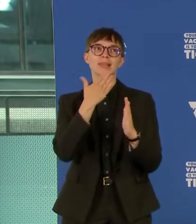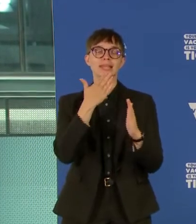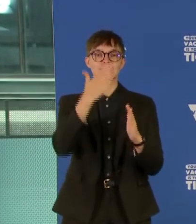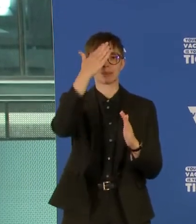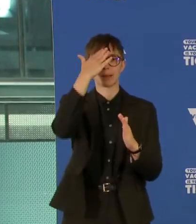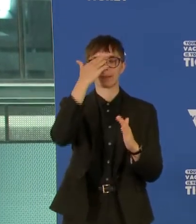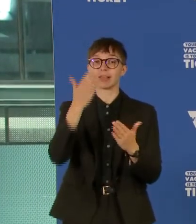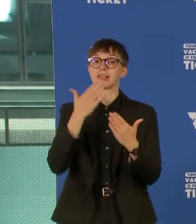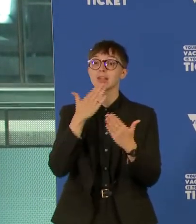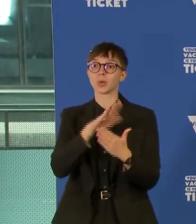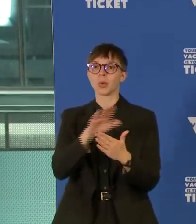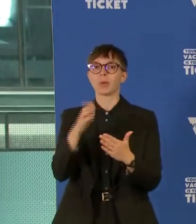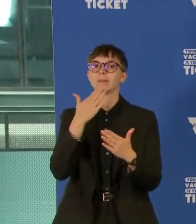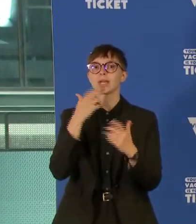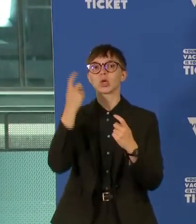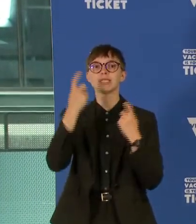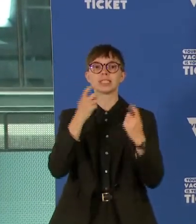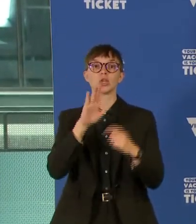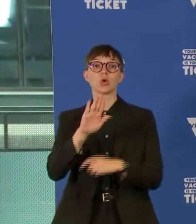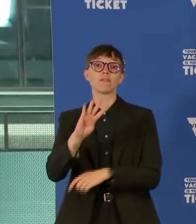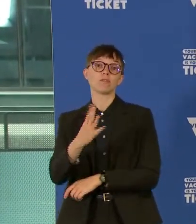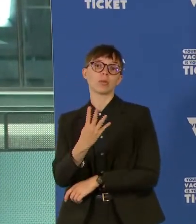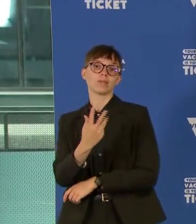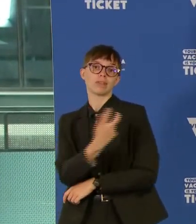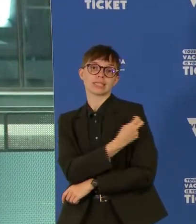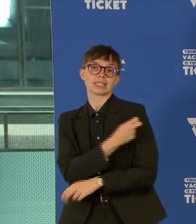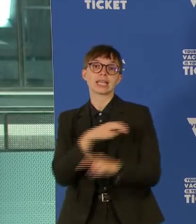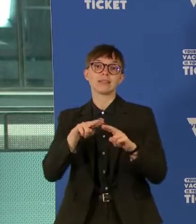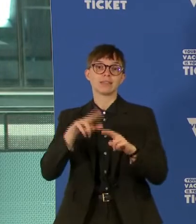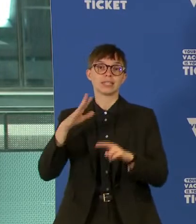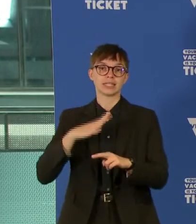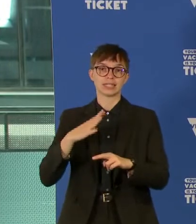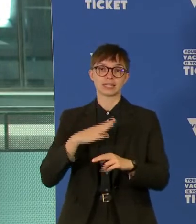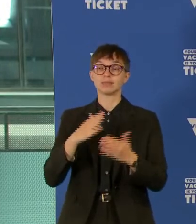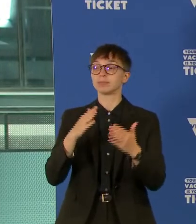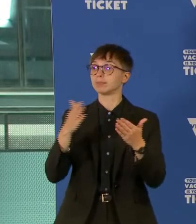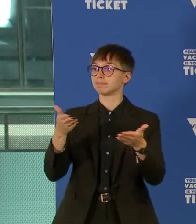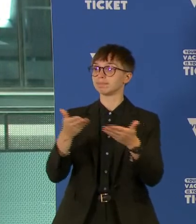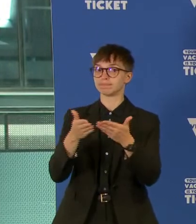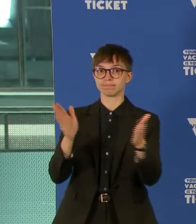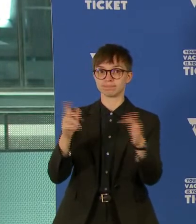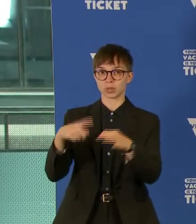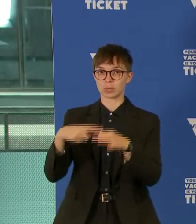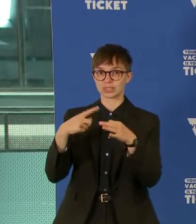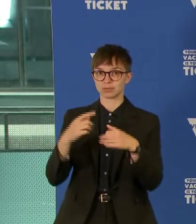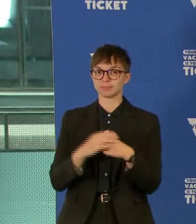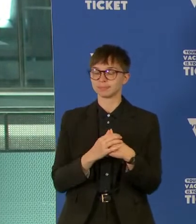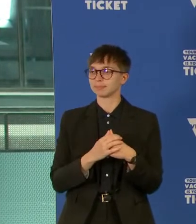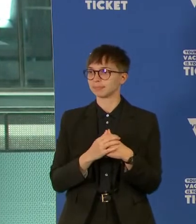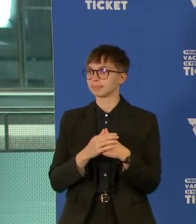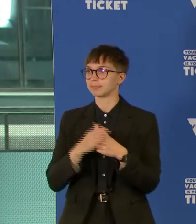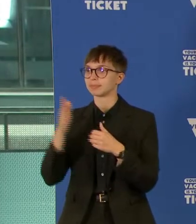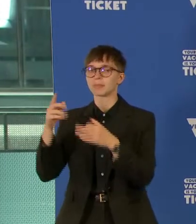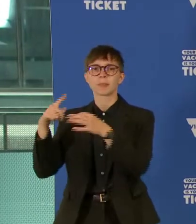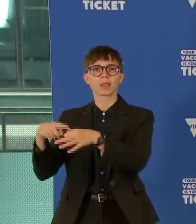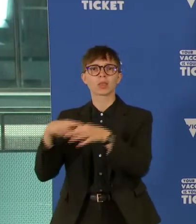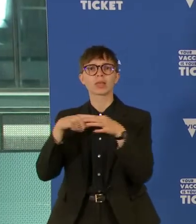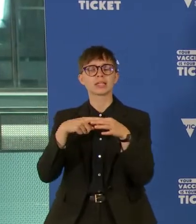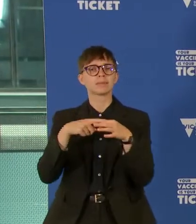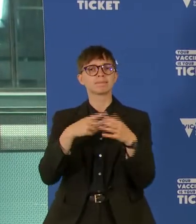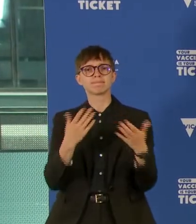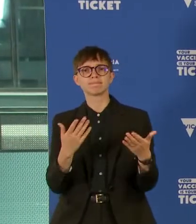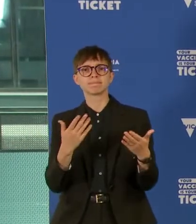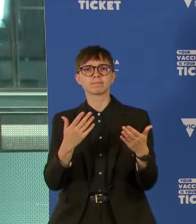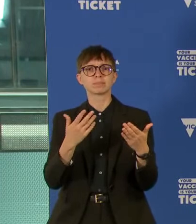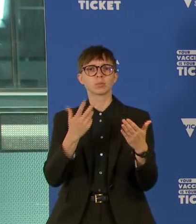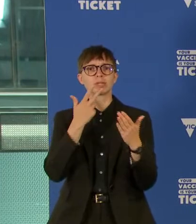Well, thanks, Brett. Happy to take questions. How long do you think this can last? Are you prepared to put restrictions back on in winter as